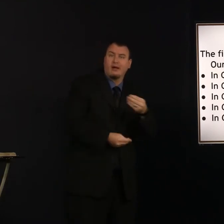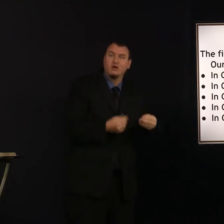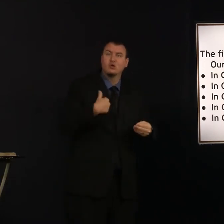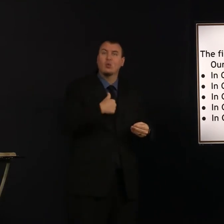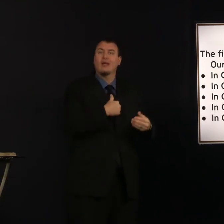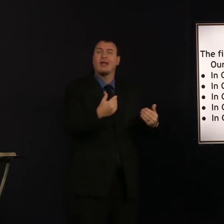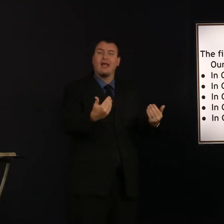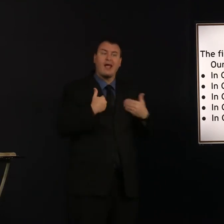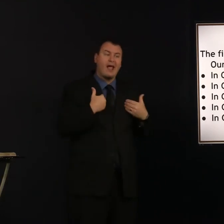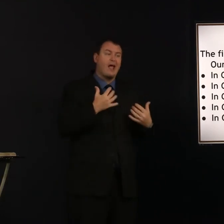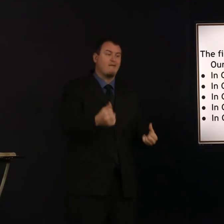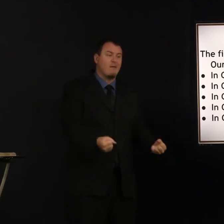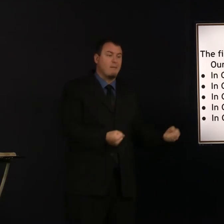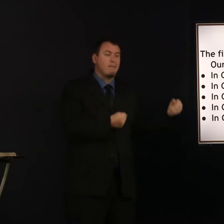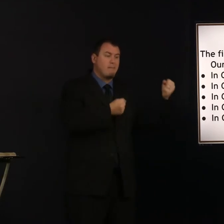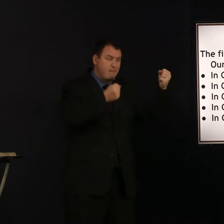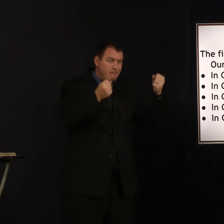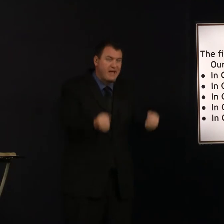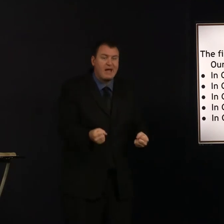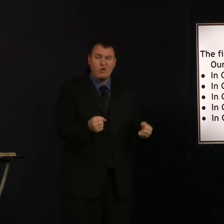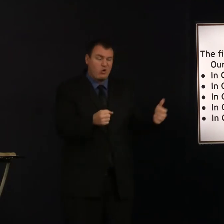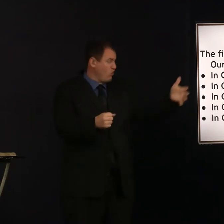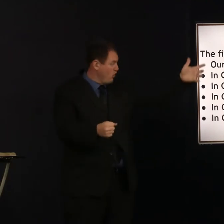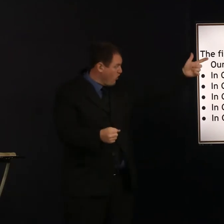reconciled, how we're equal heirs, and we have power.